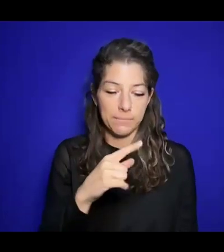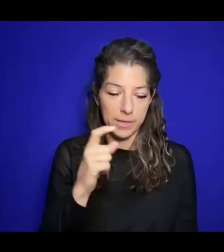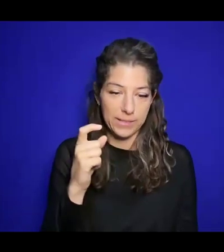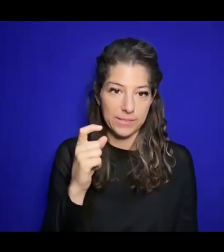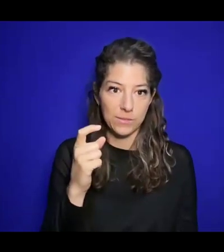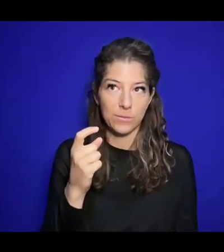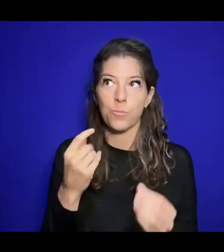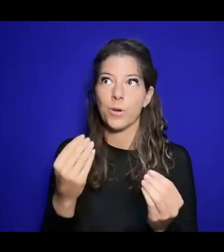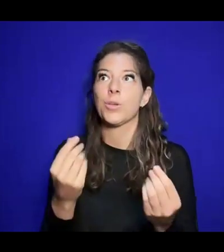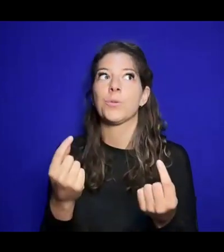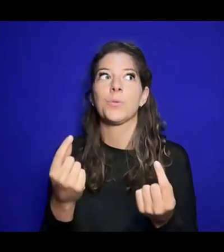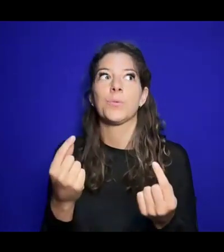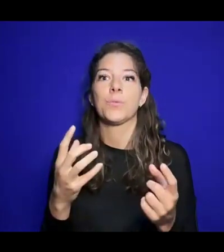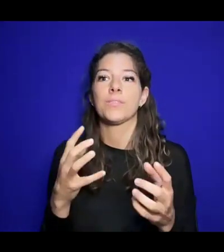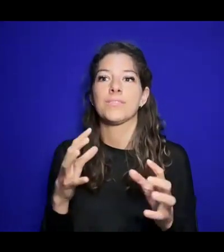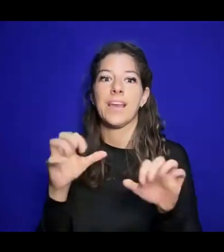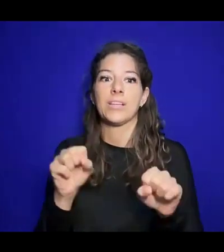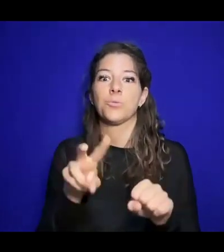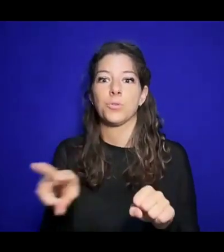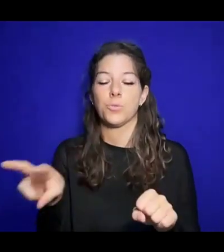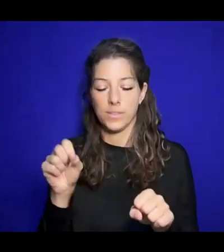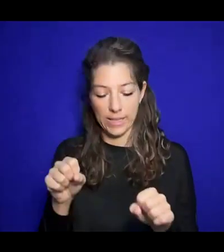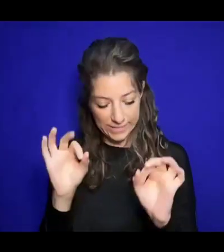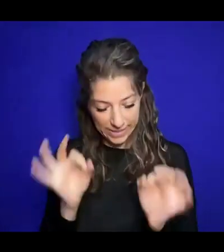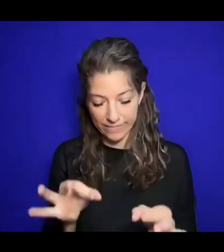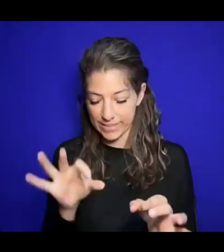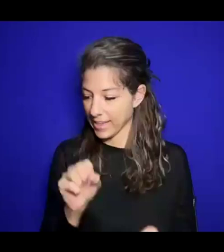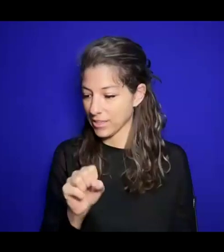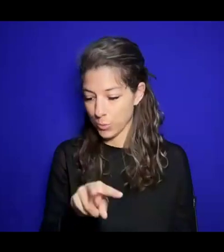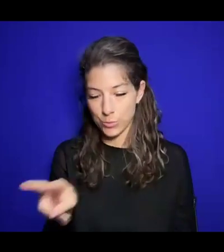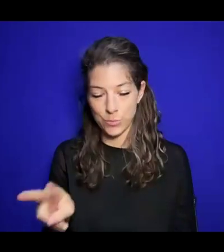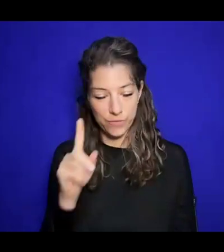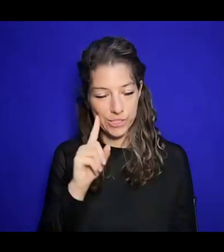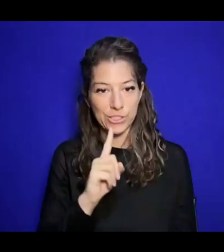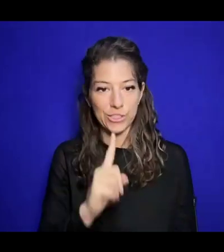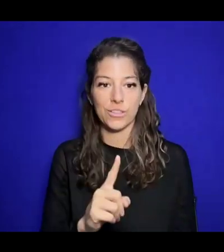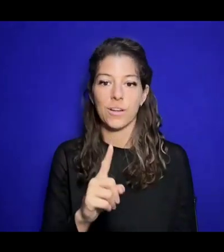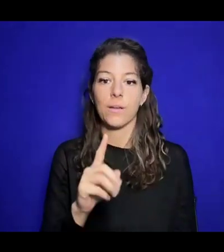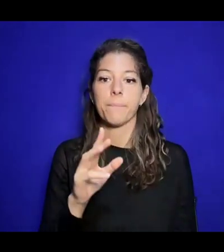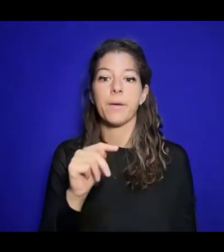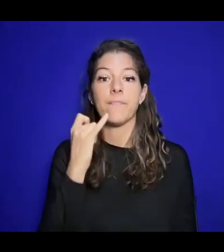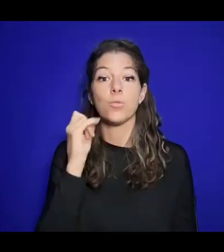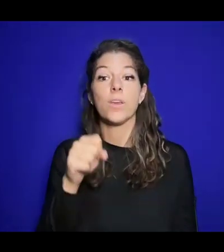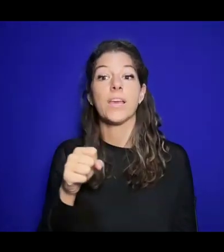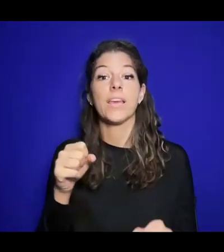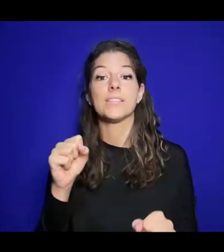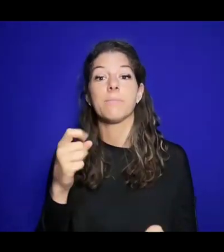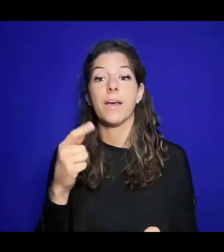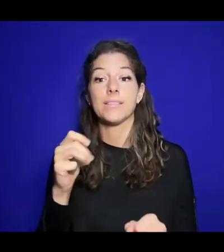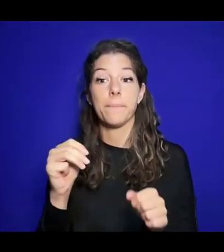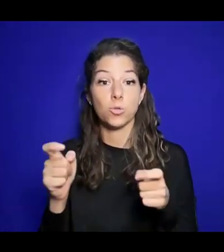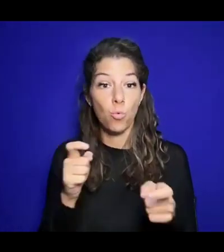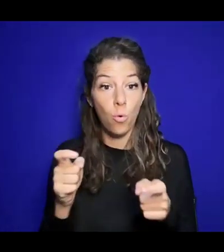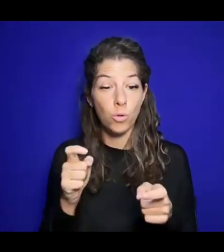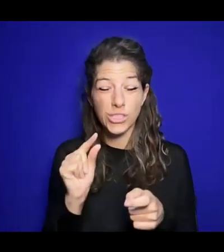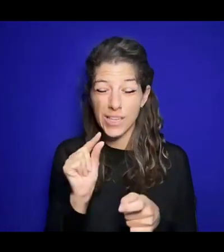like, what do you do? We're in a catch 22. Yes, you are definitely in a catch 22. But if you can get those spasms under control